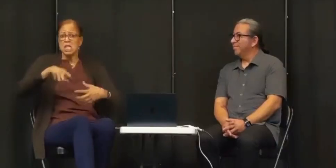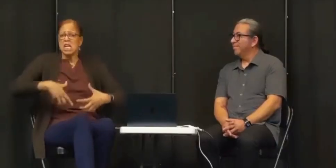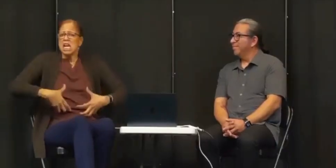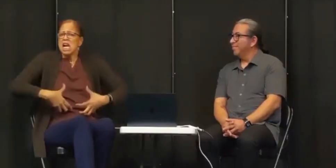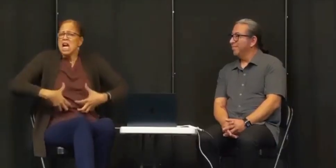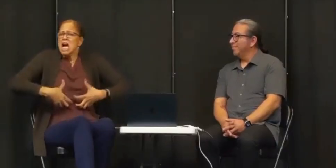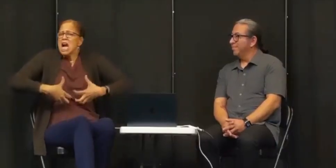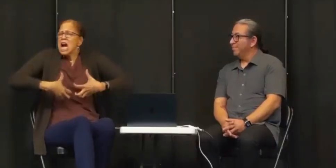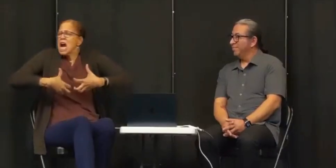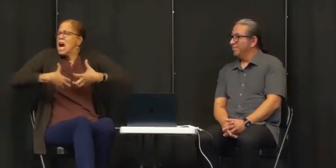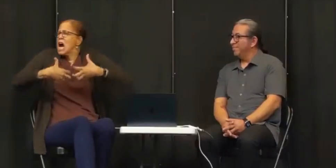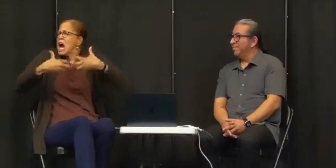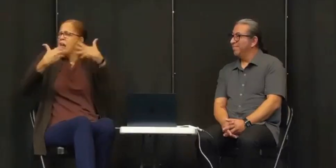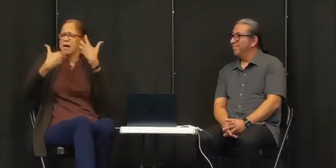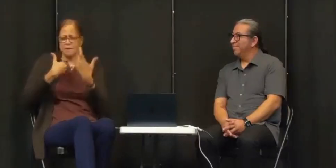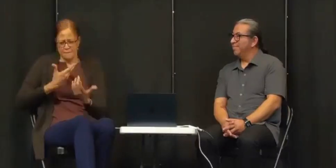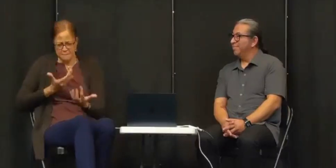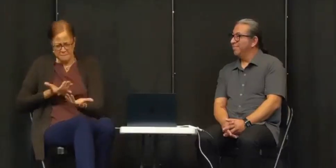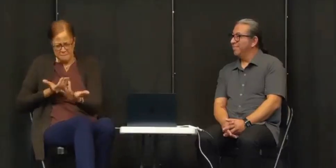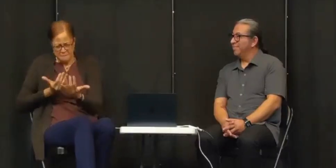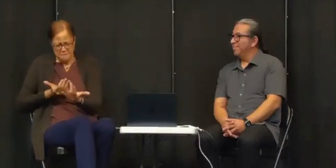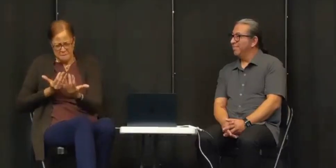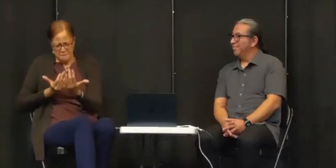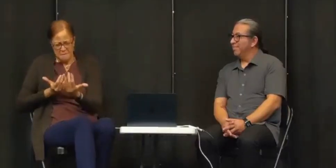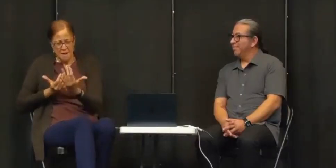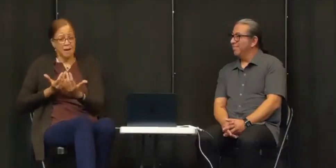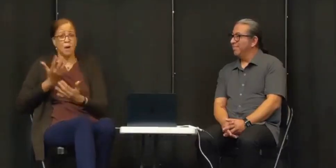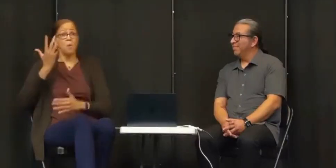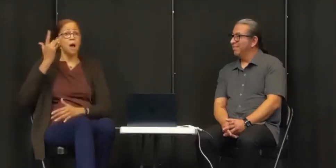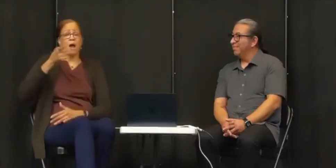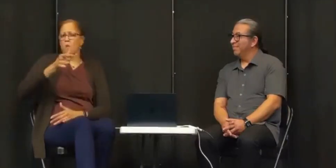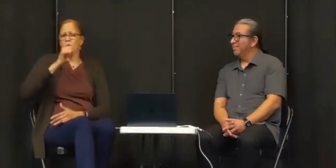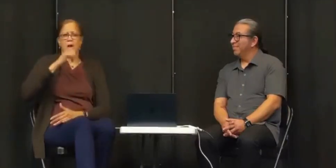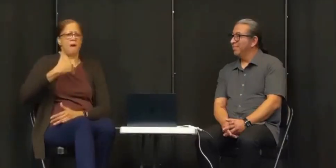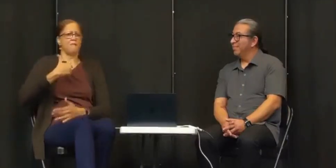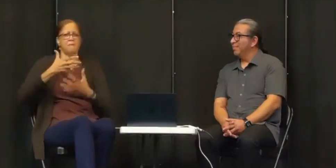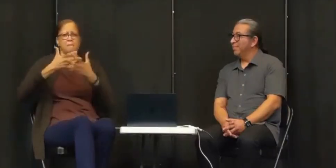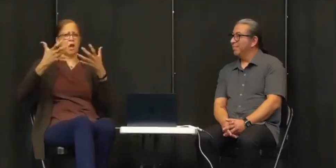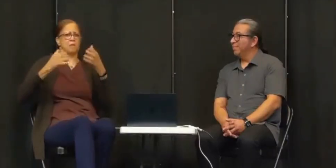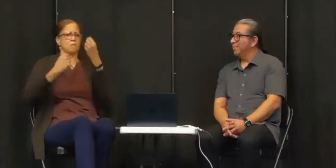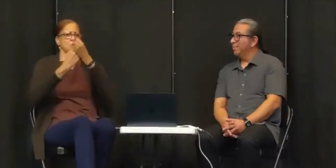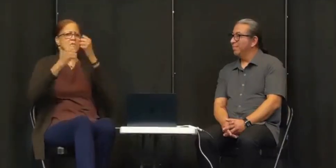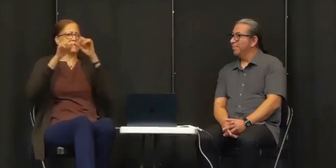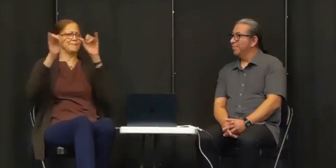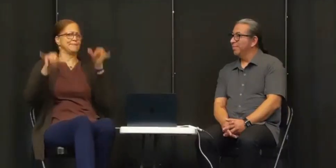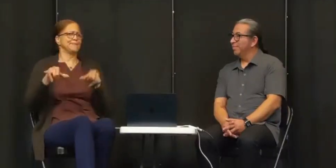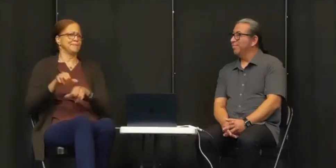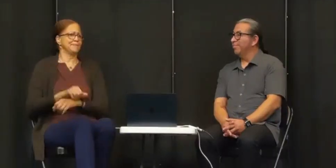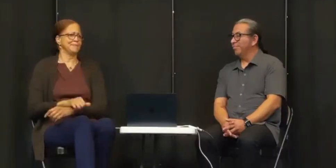yourself. And of course, if you sit down with a counselor and you have this anger and you're able to work through it,